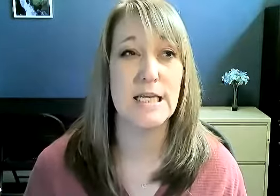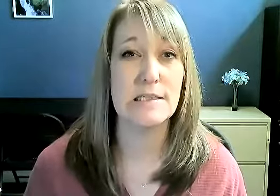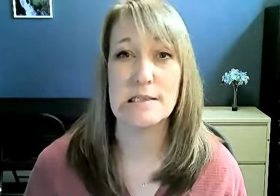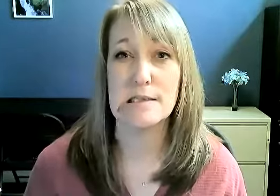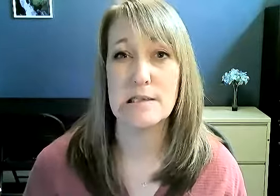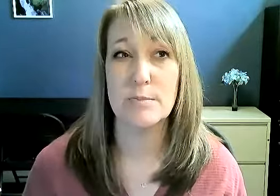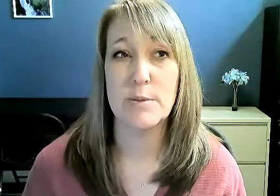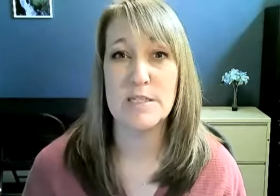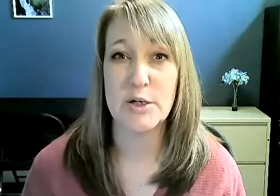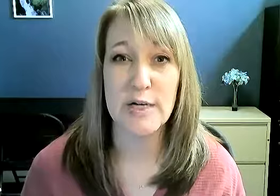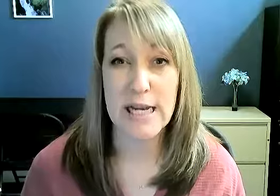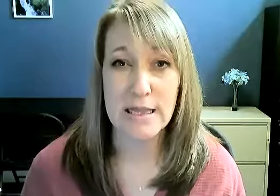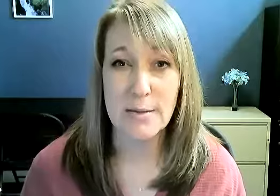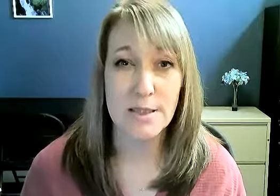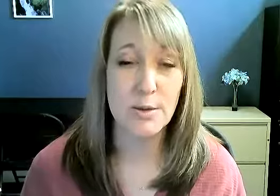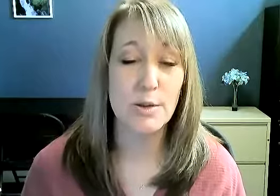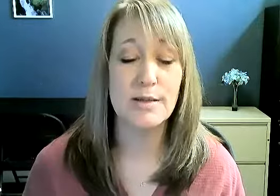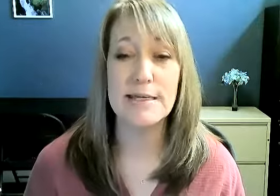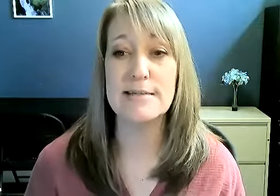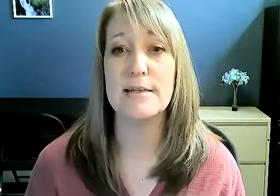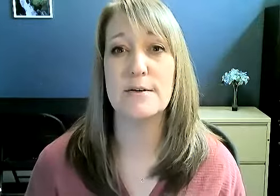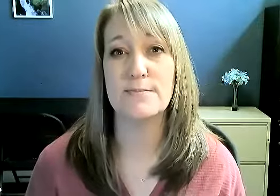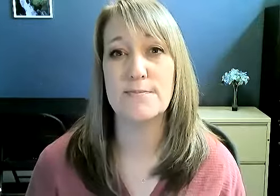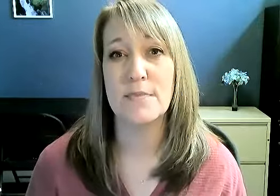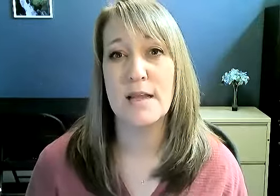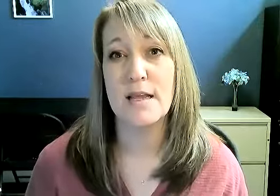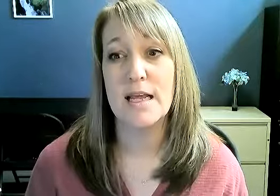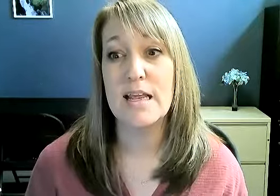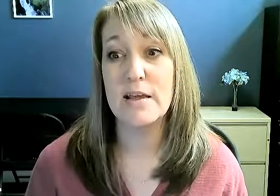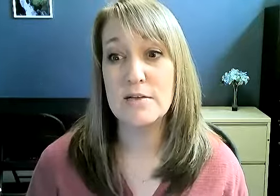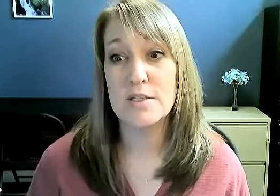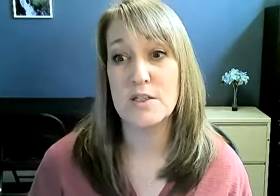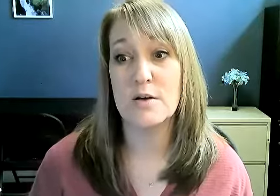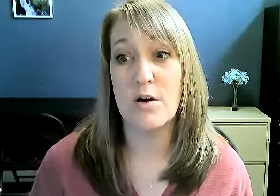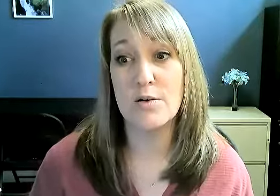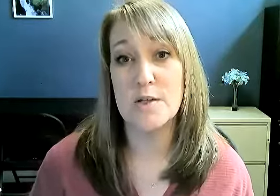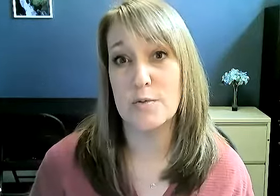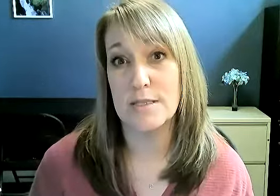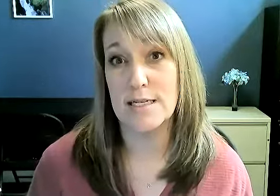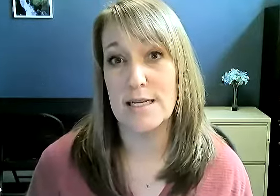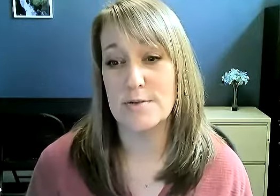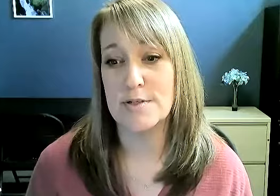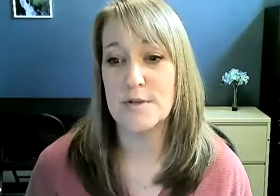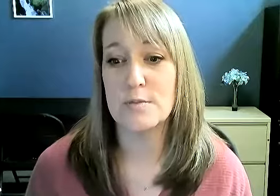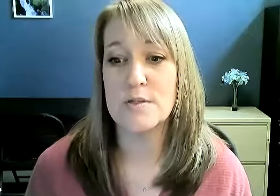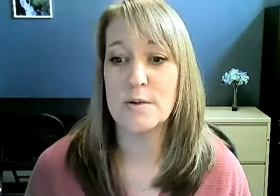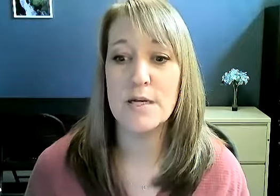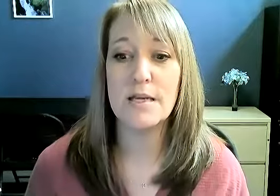and be able to create them a little easier. In English, there are also related nouns and verbs, so I want to give you a